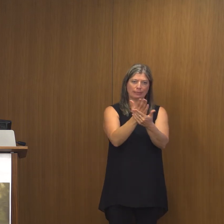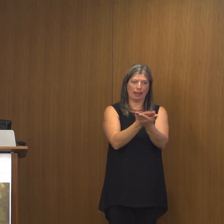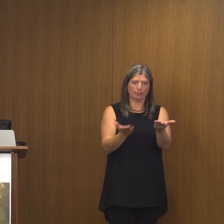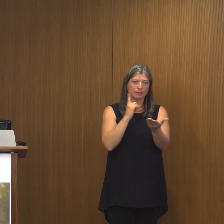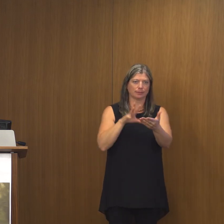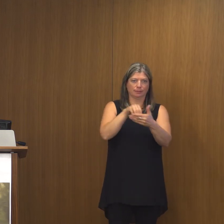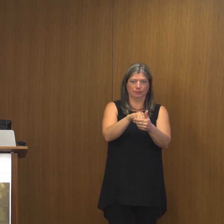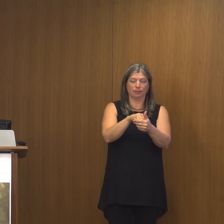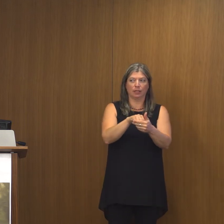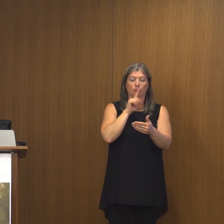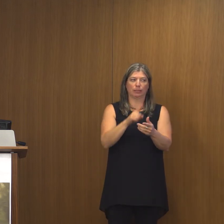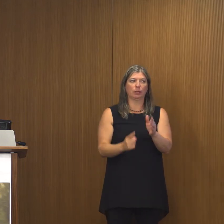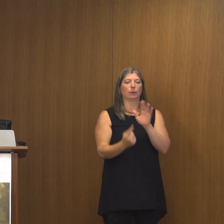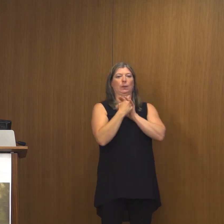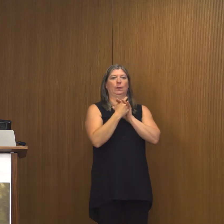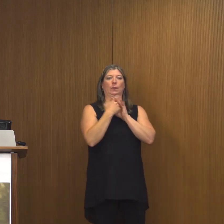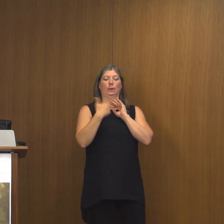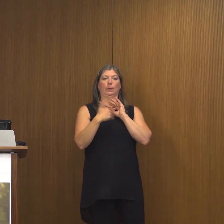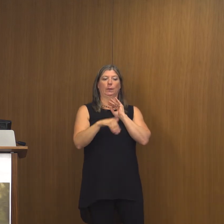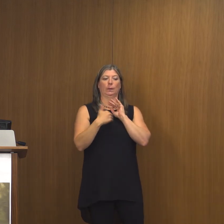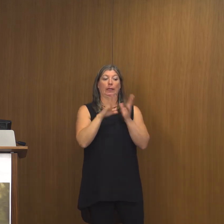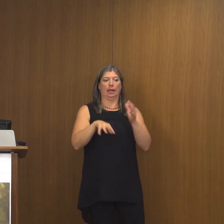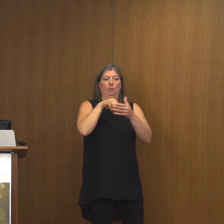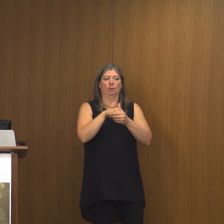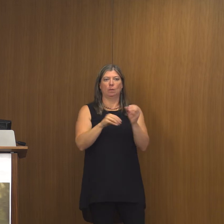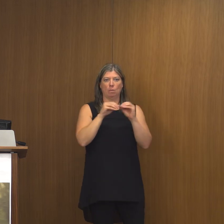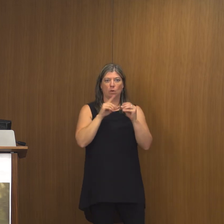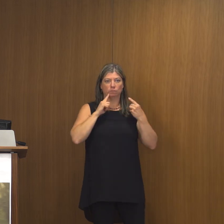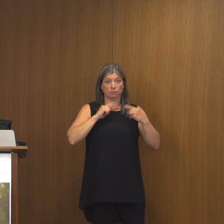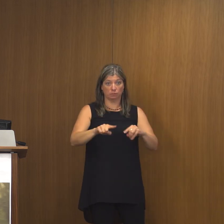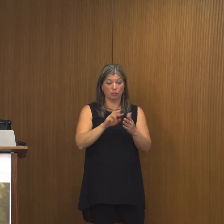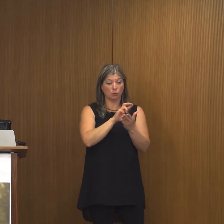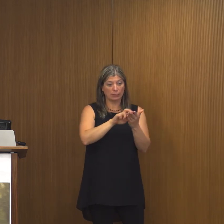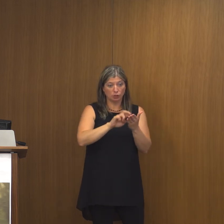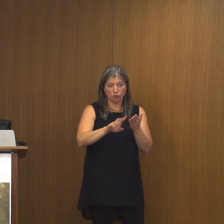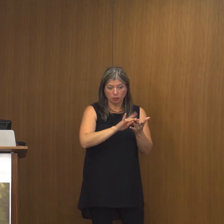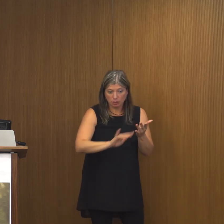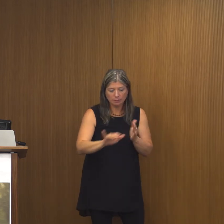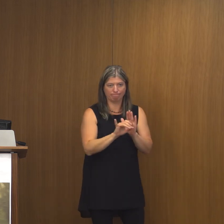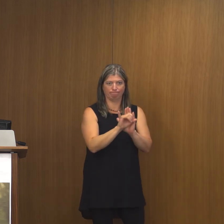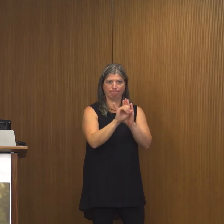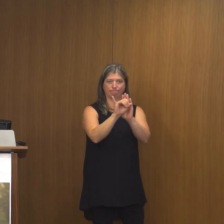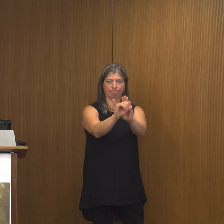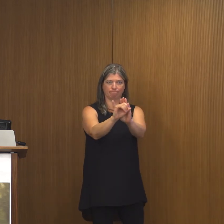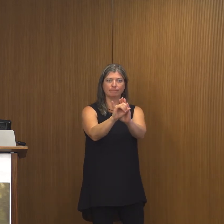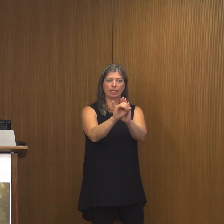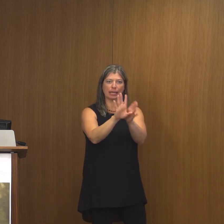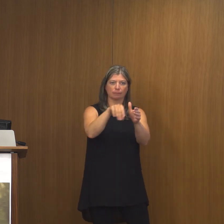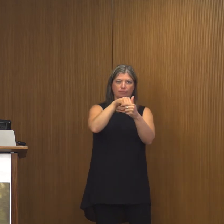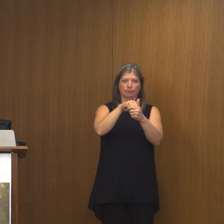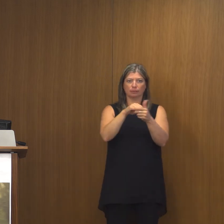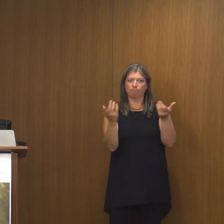big message for us, and we are trying now to incorporate more in research to have these indicators that we can report and we can